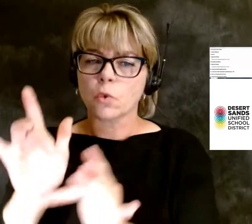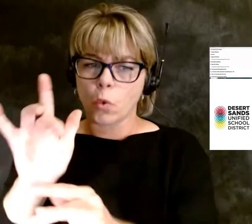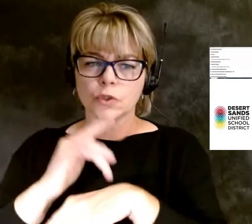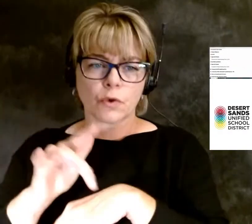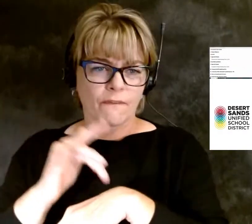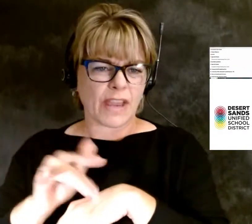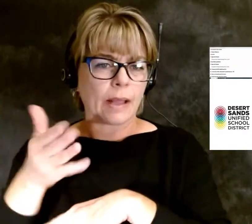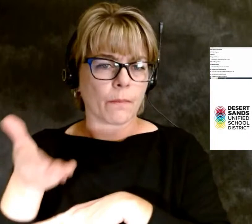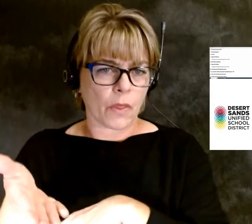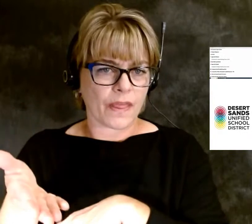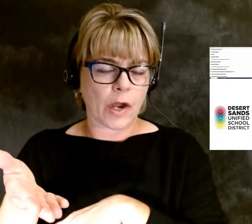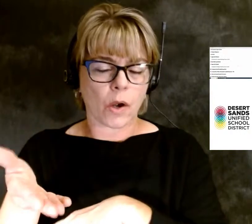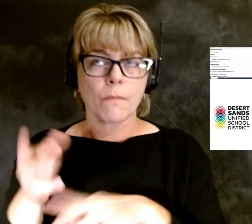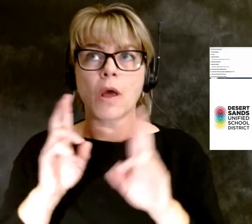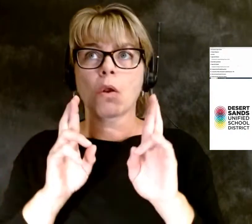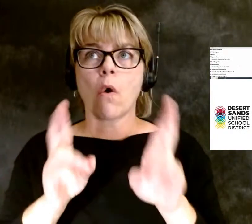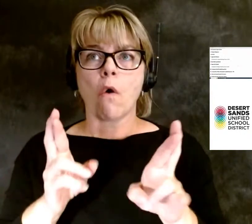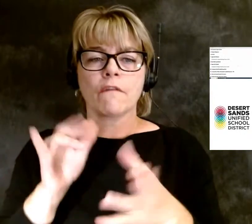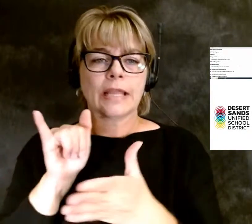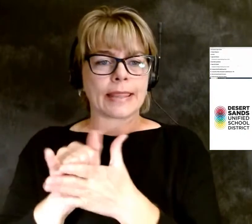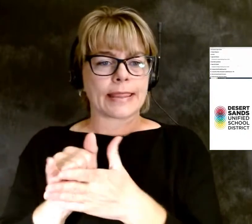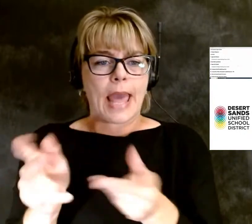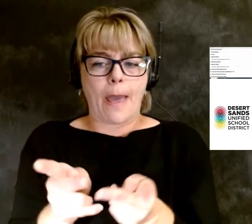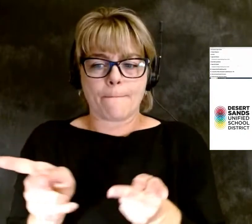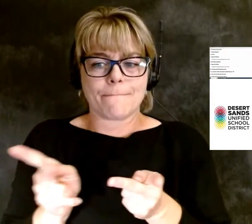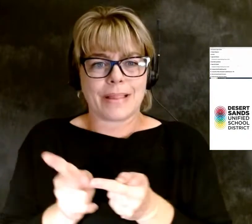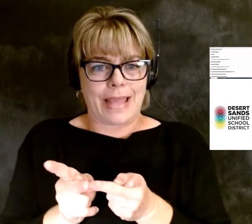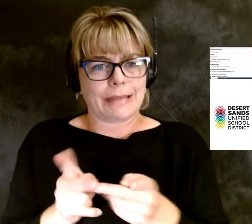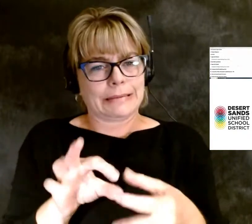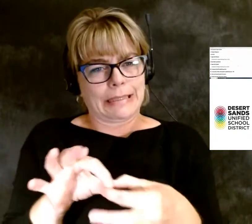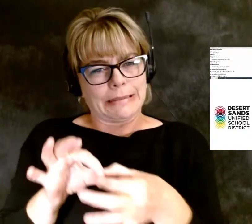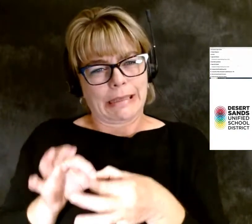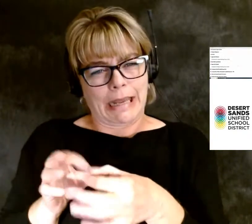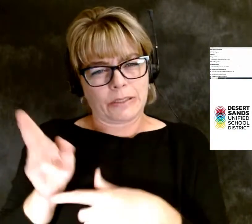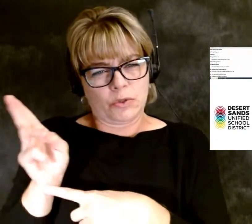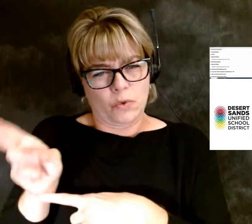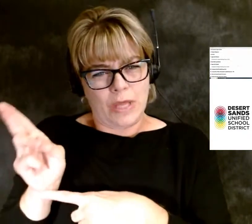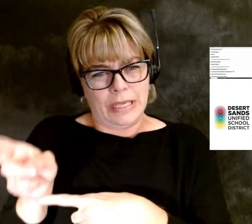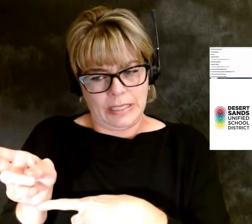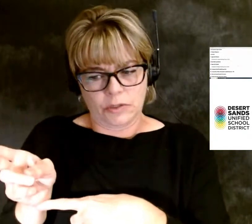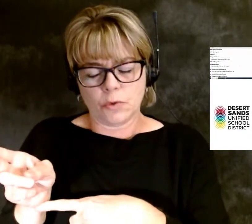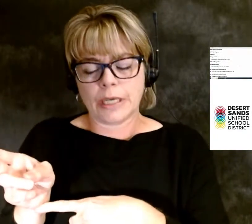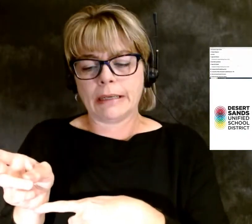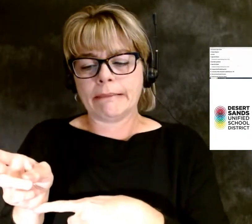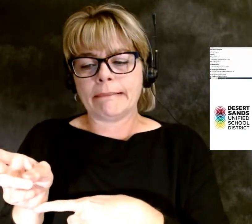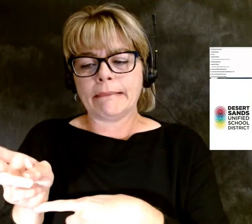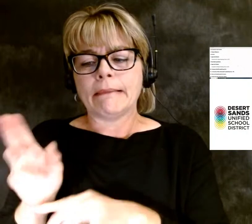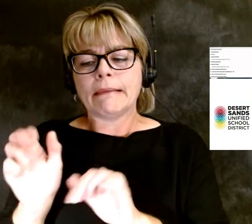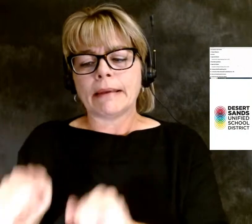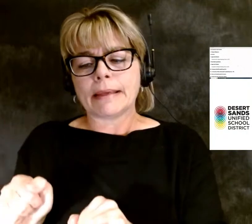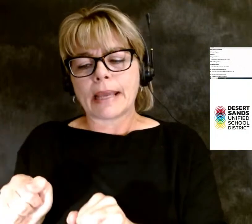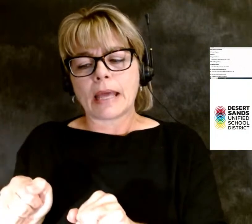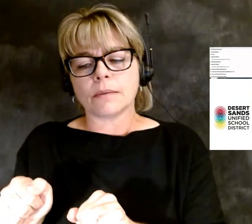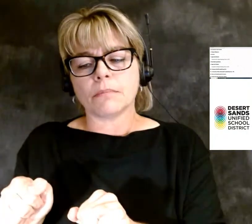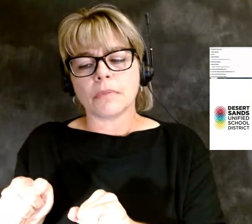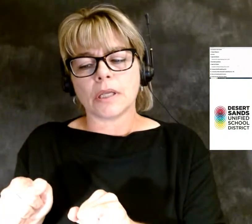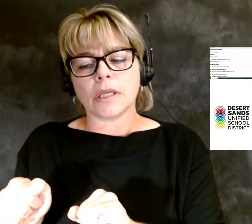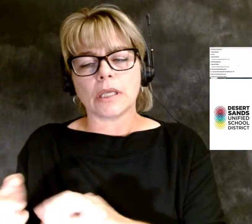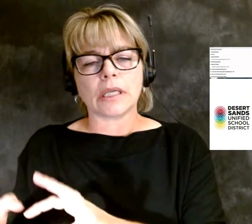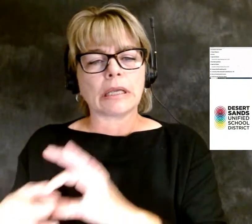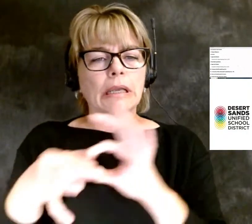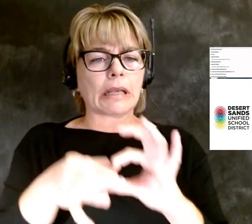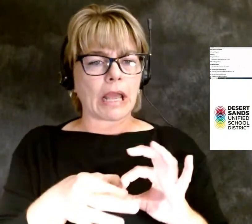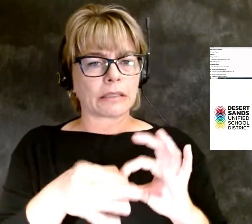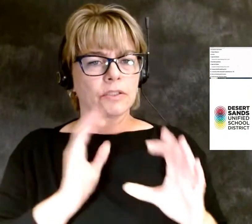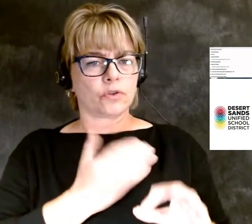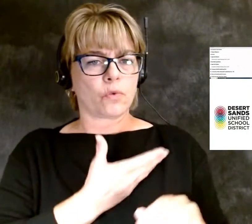this historical place could be brought in and shared with our seniors, or not seniors, our high school students in some way as